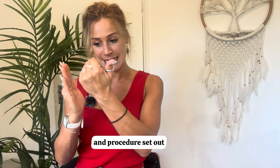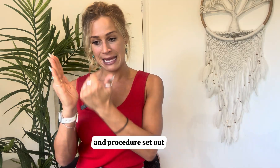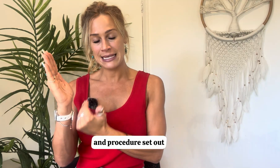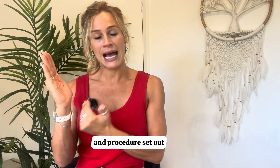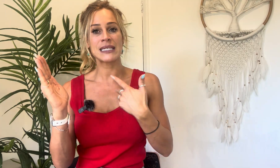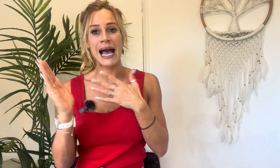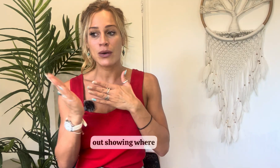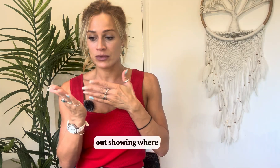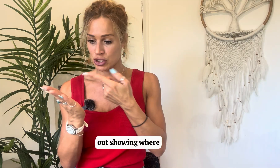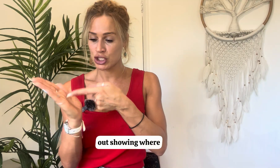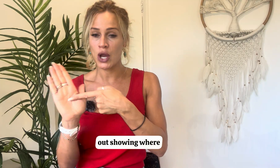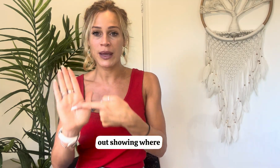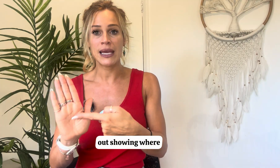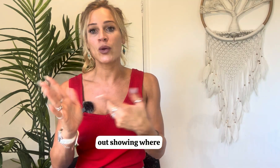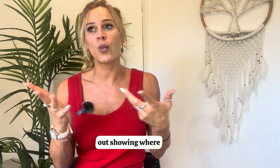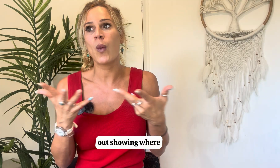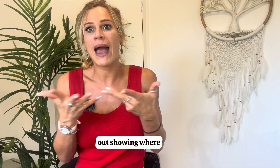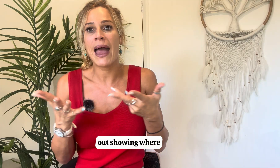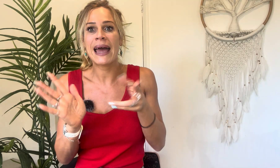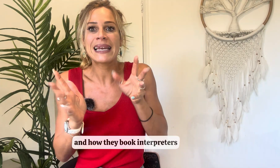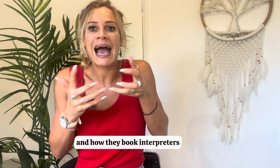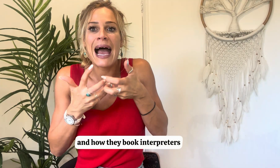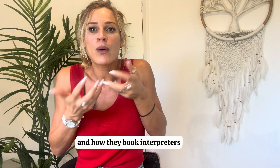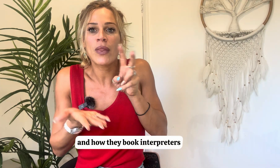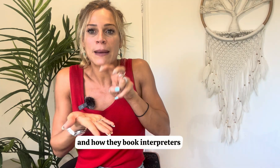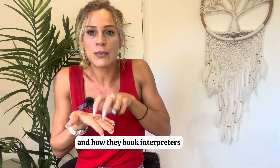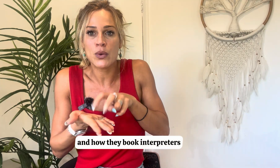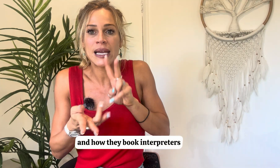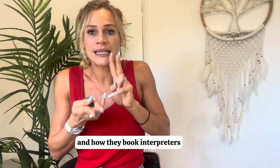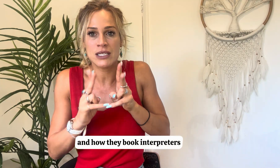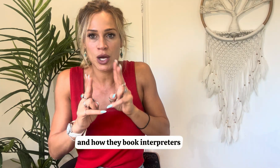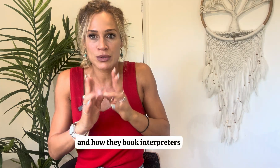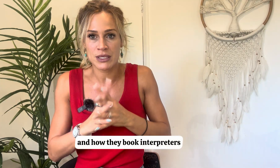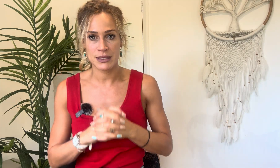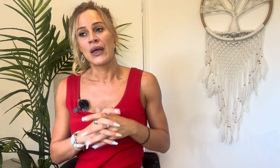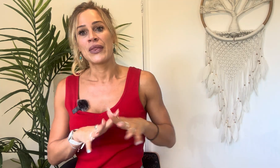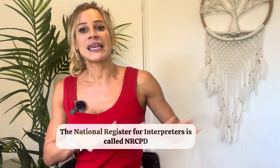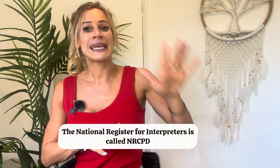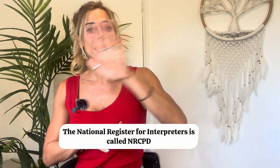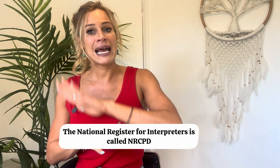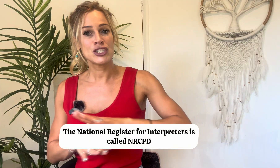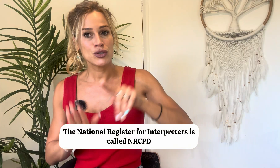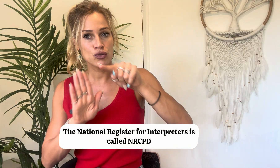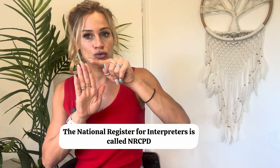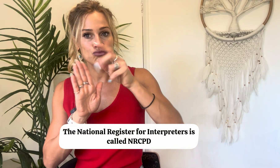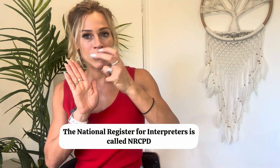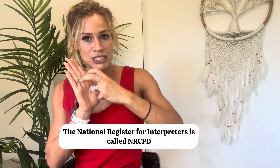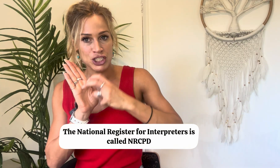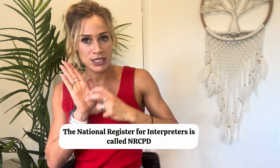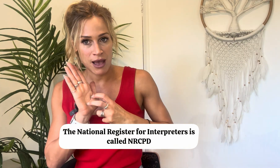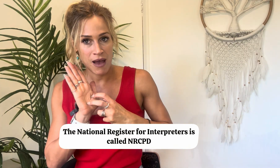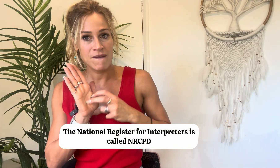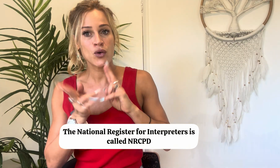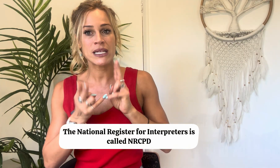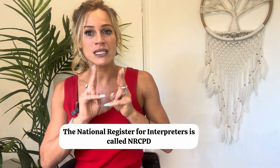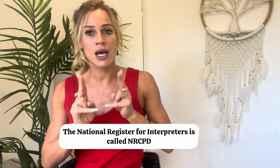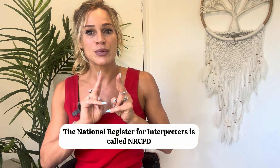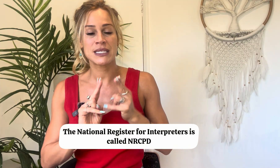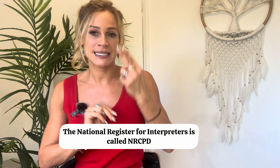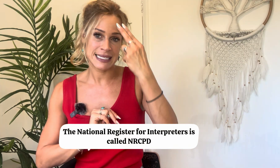set out showing where and how they book interpreters. The National Register for Interpreters is